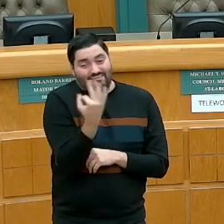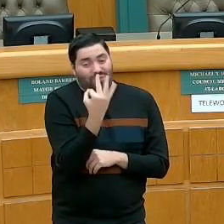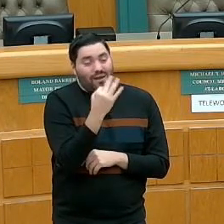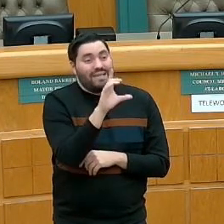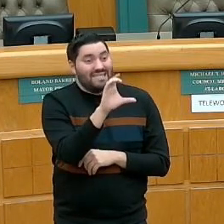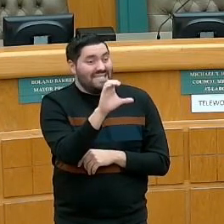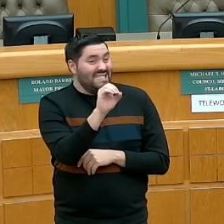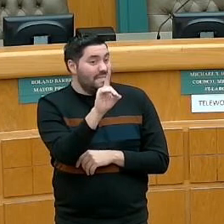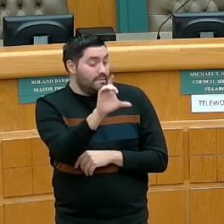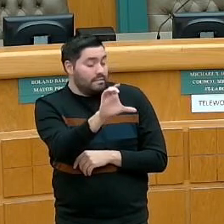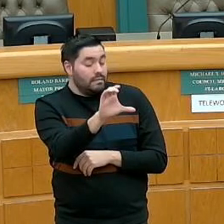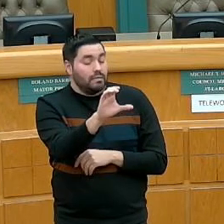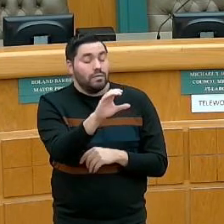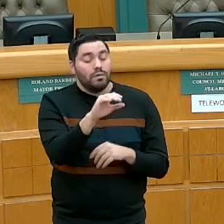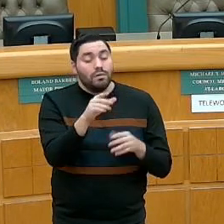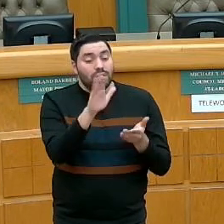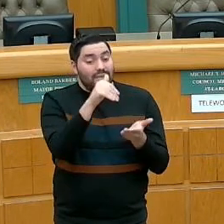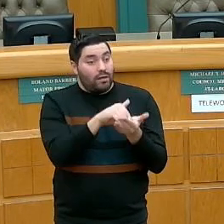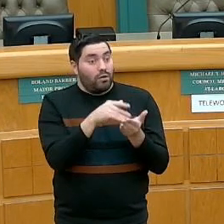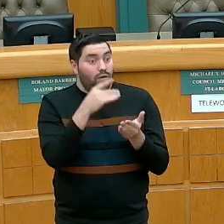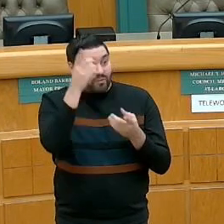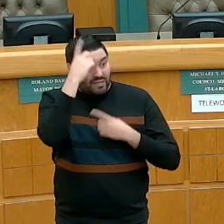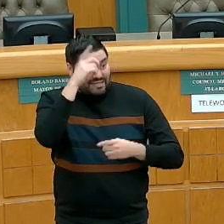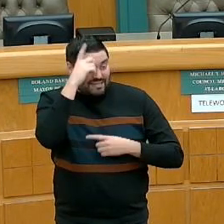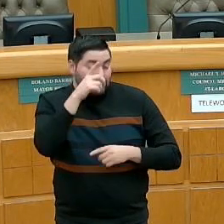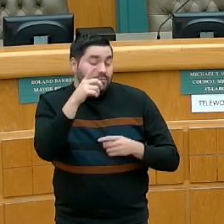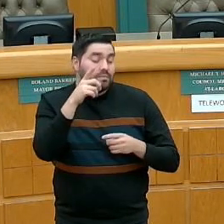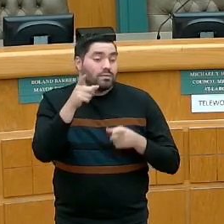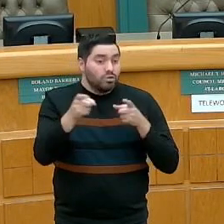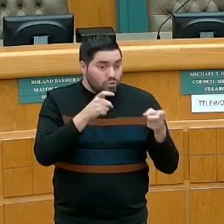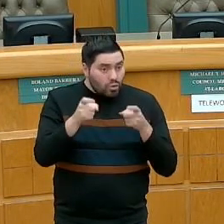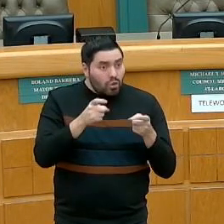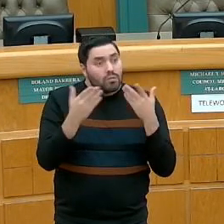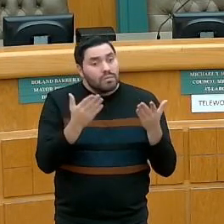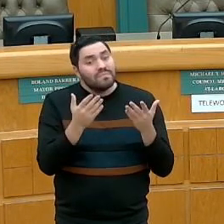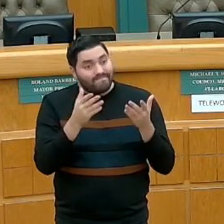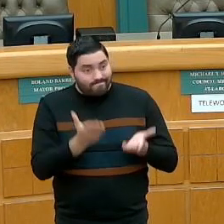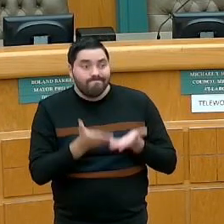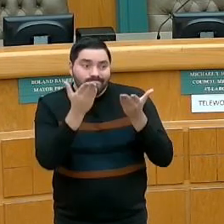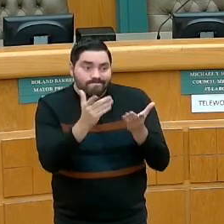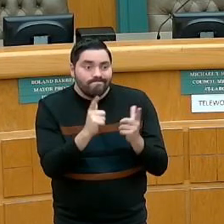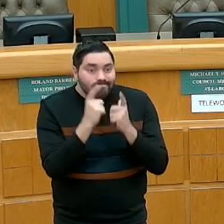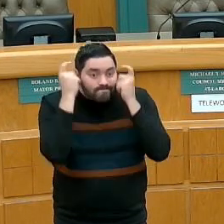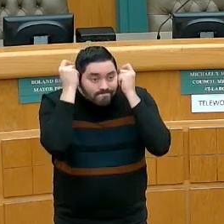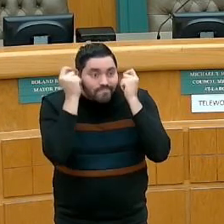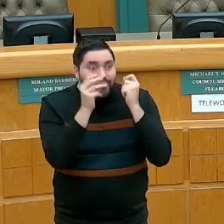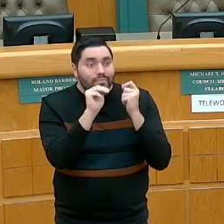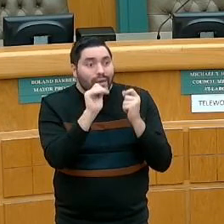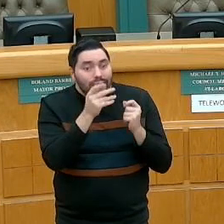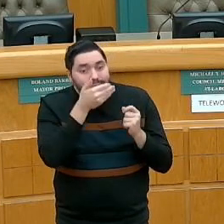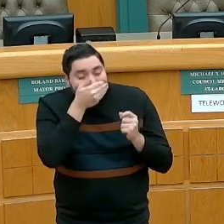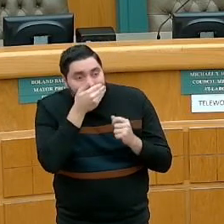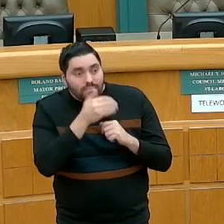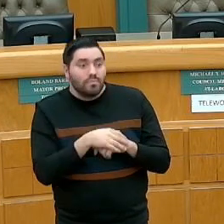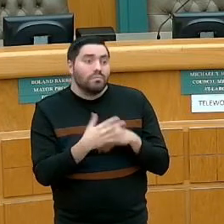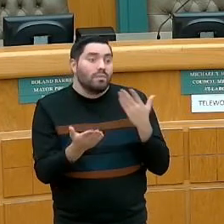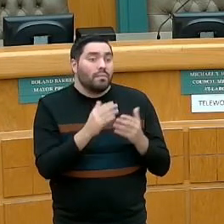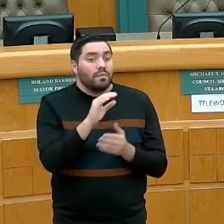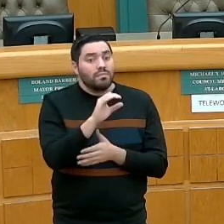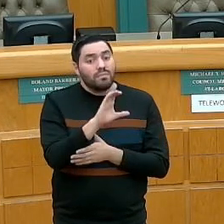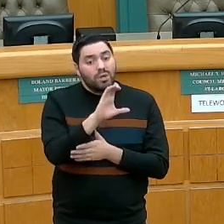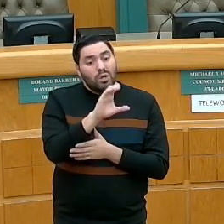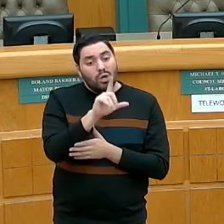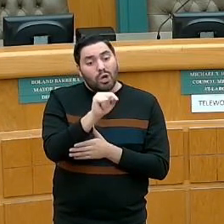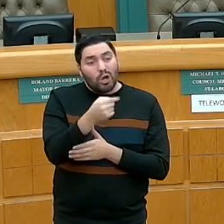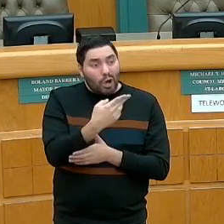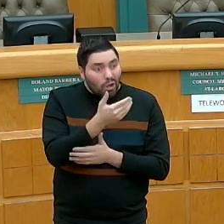public spaces. And homemade cloth masks can be used in public settings if you don't have access to a more professional